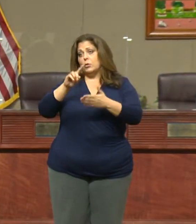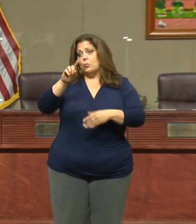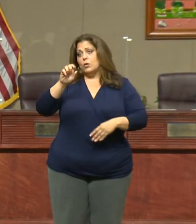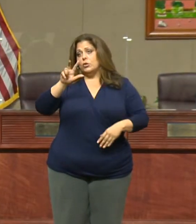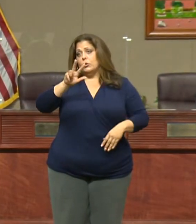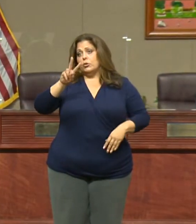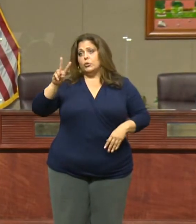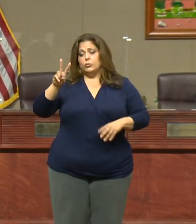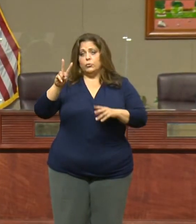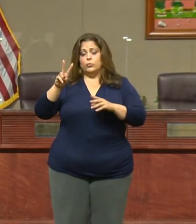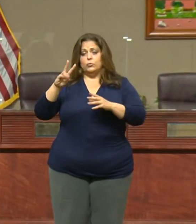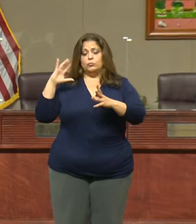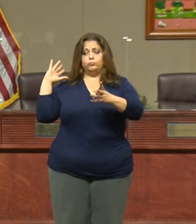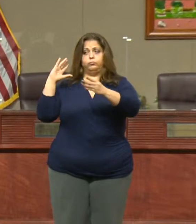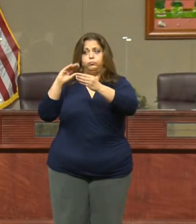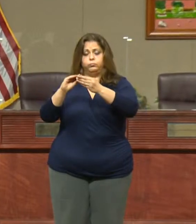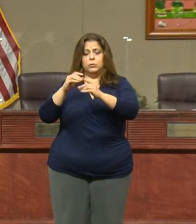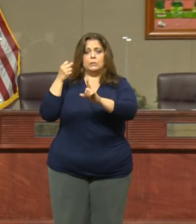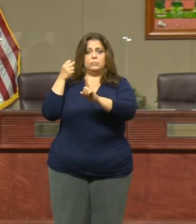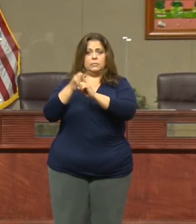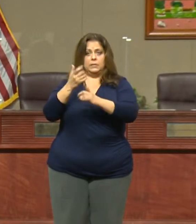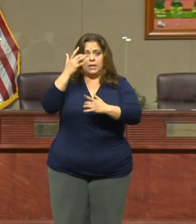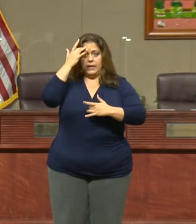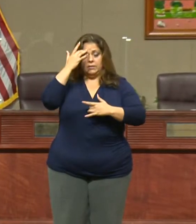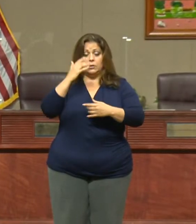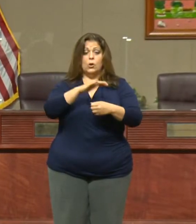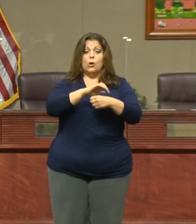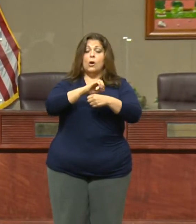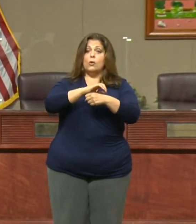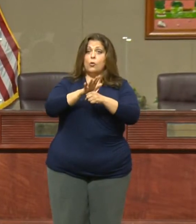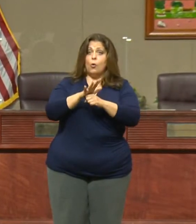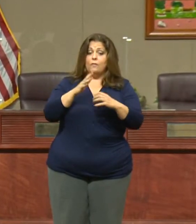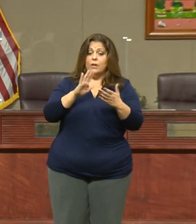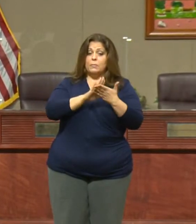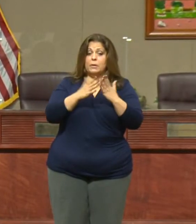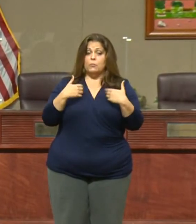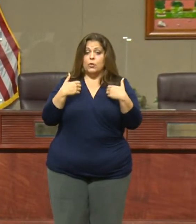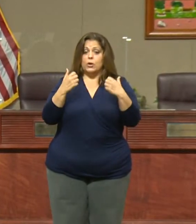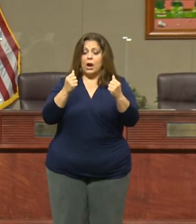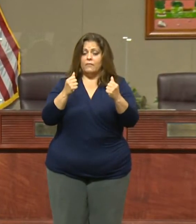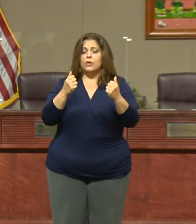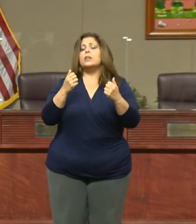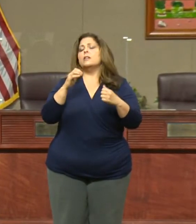140,132 cases. Our recovery rate continued to be at 97%,